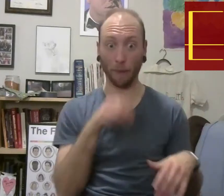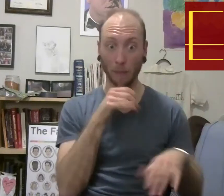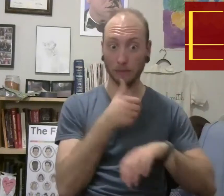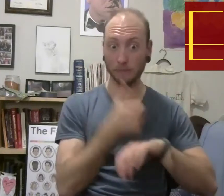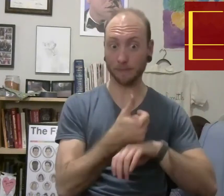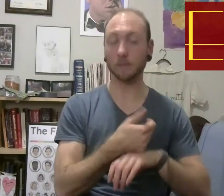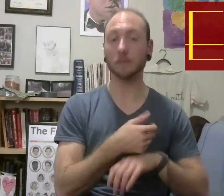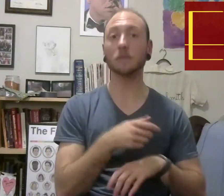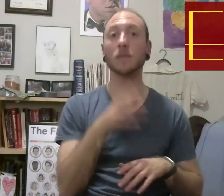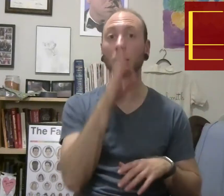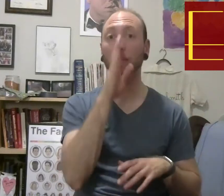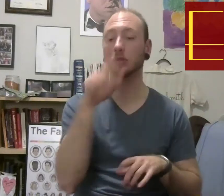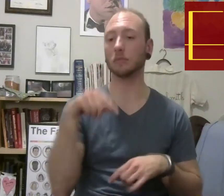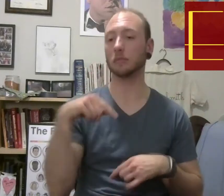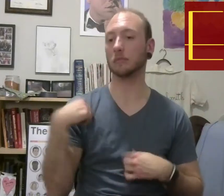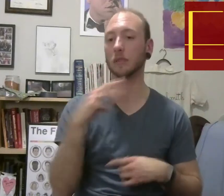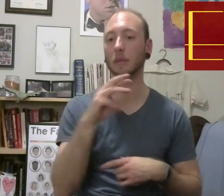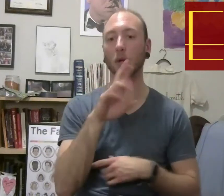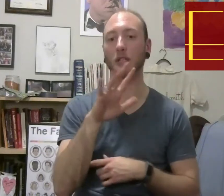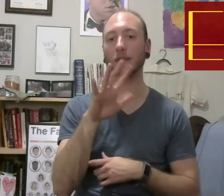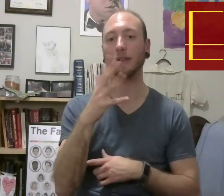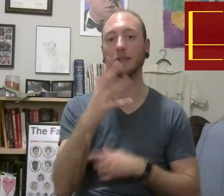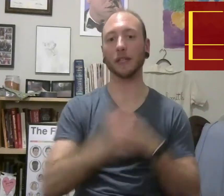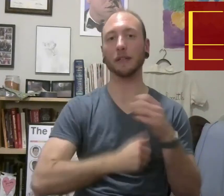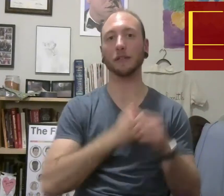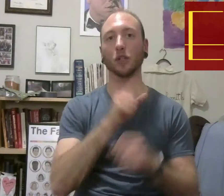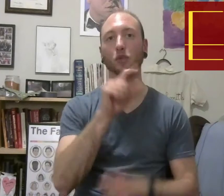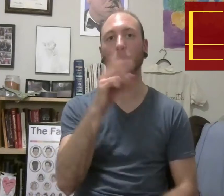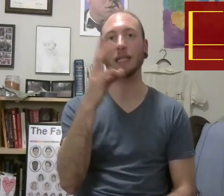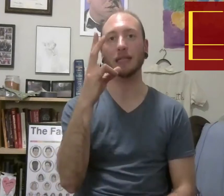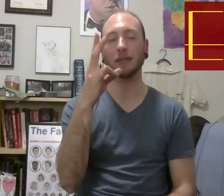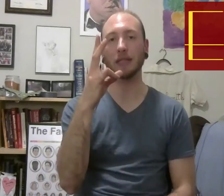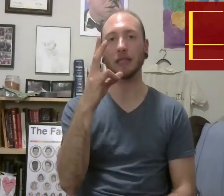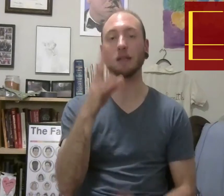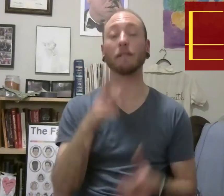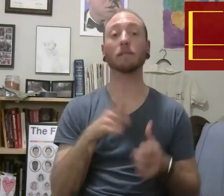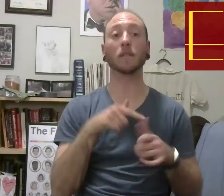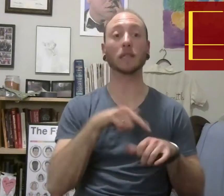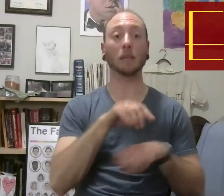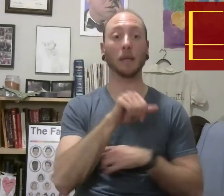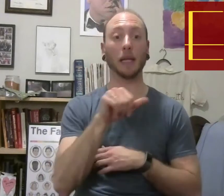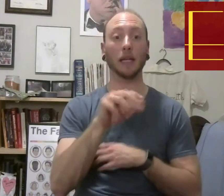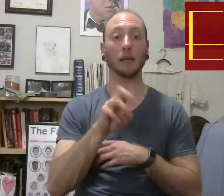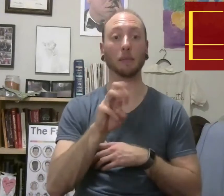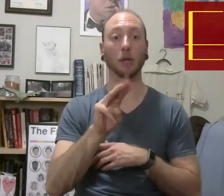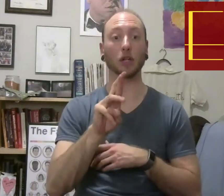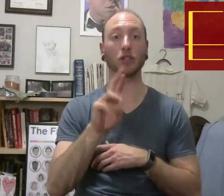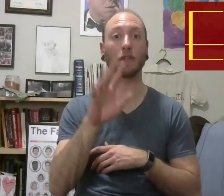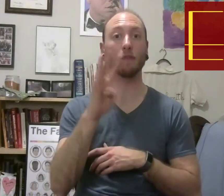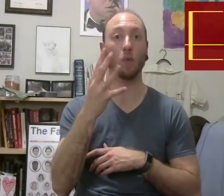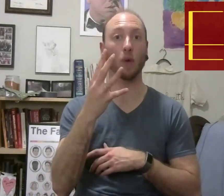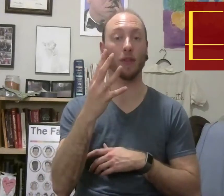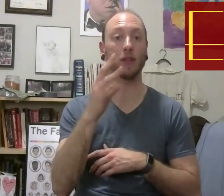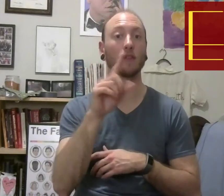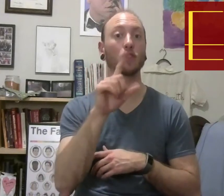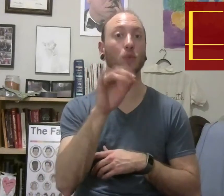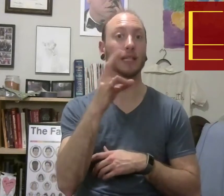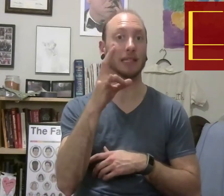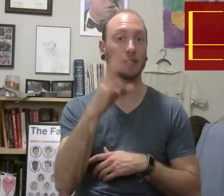since March 5th, 2017. My first AA meeting was March 4th, 2017, and I did not think